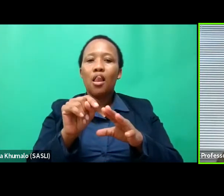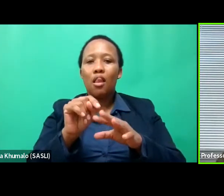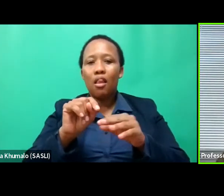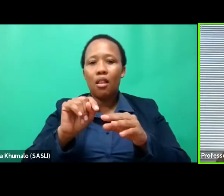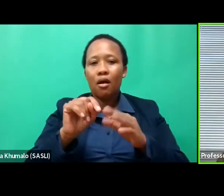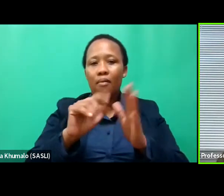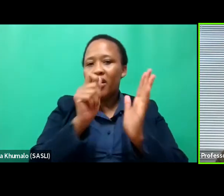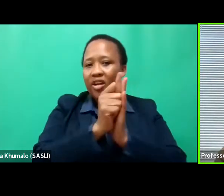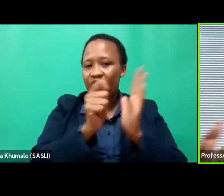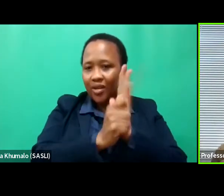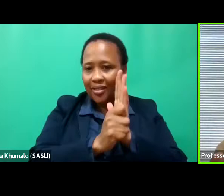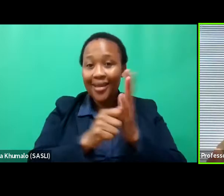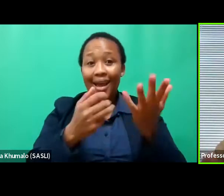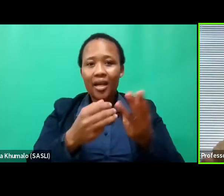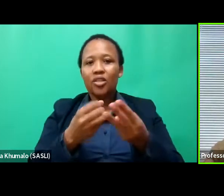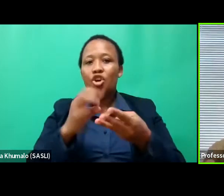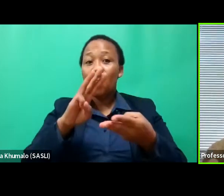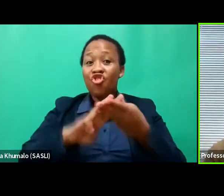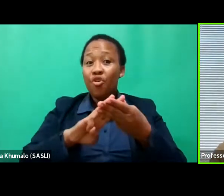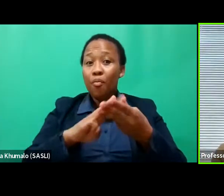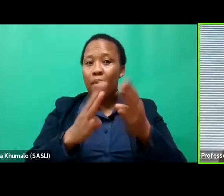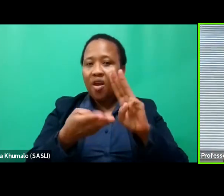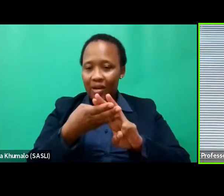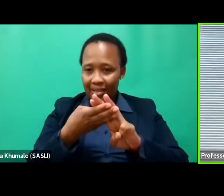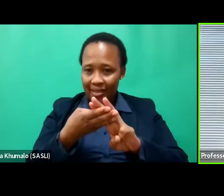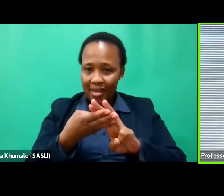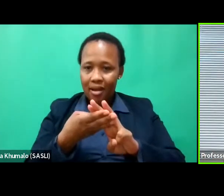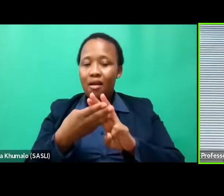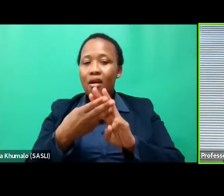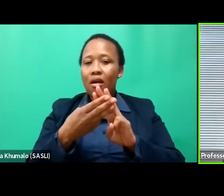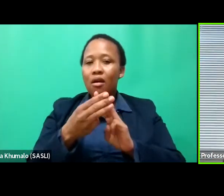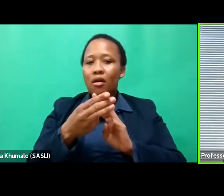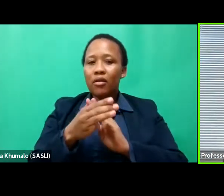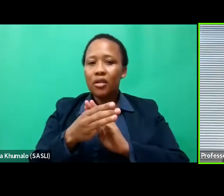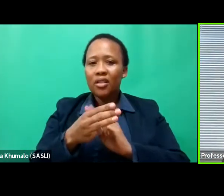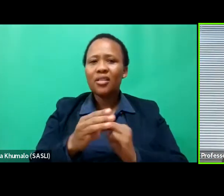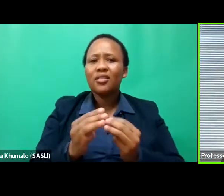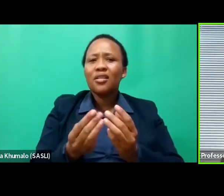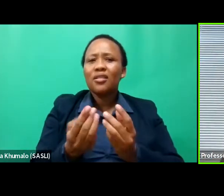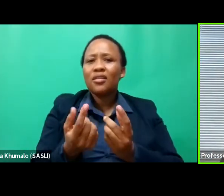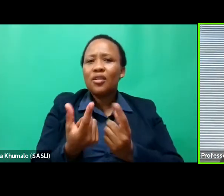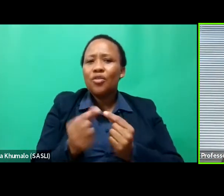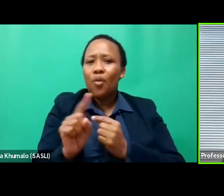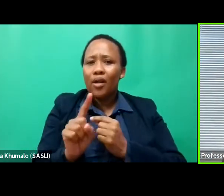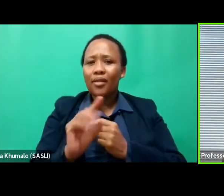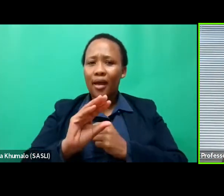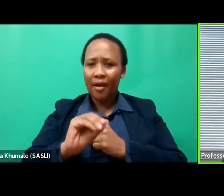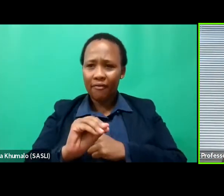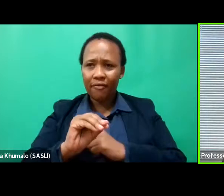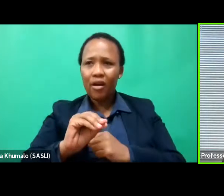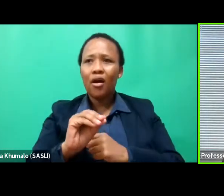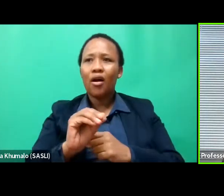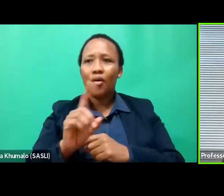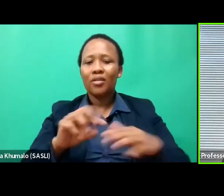results? There's hardly a print culture at home. There's hardly